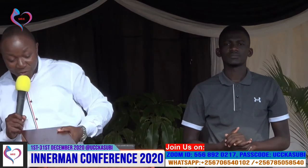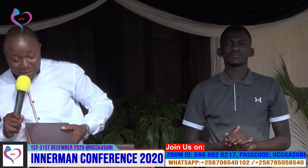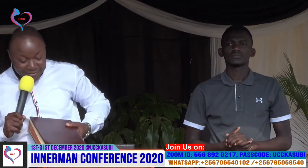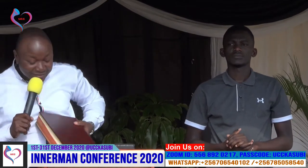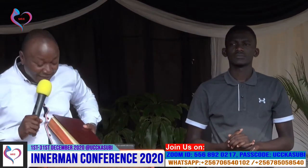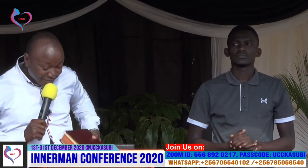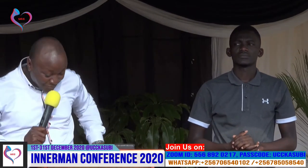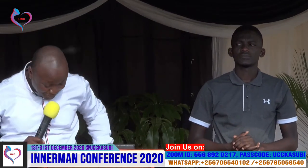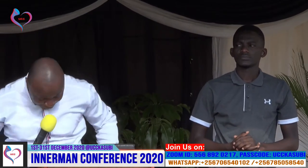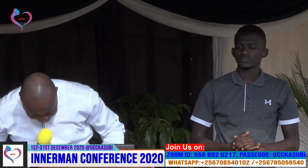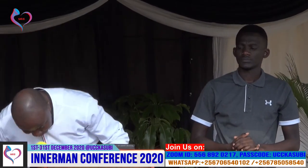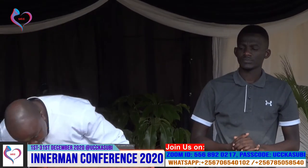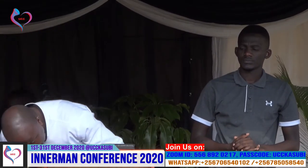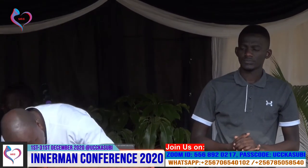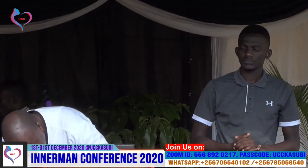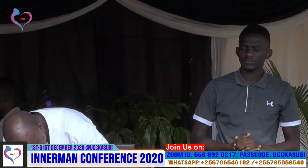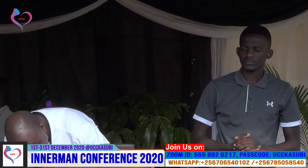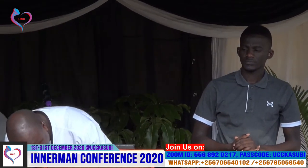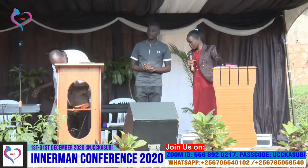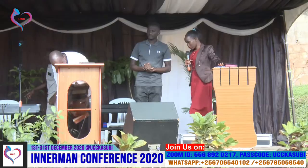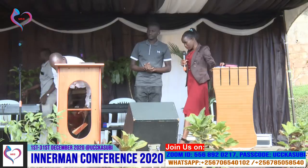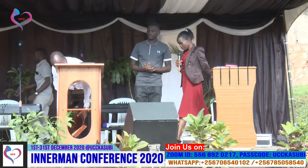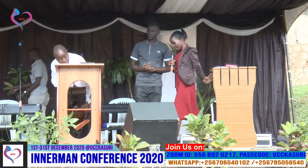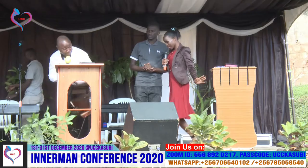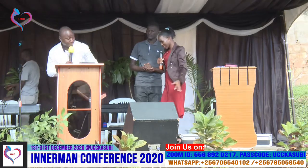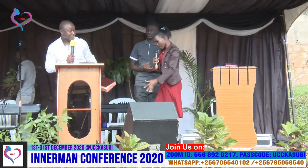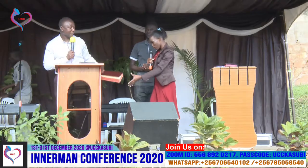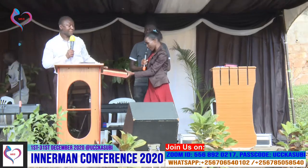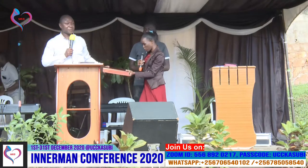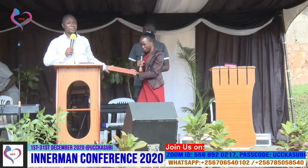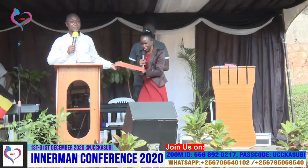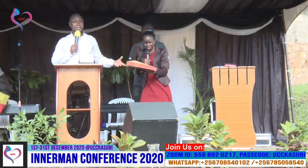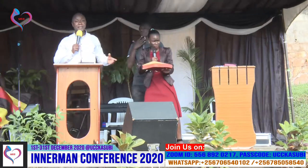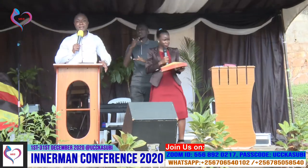I don't want to start speaking about DDM.